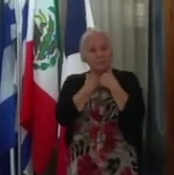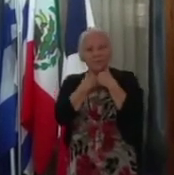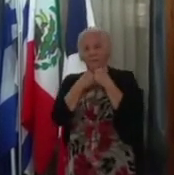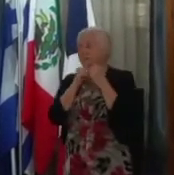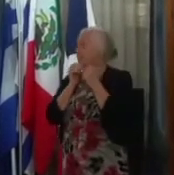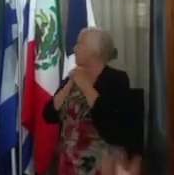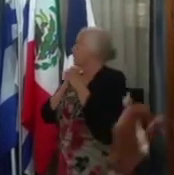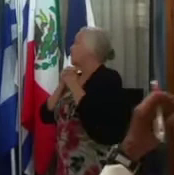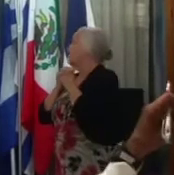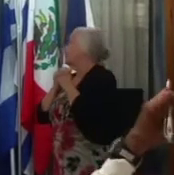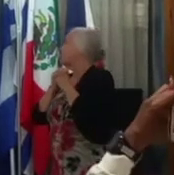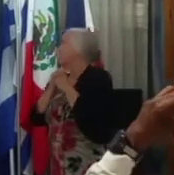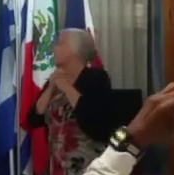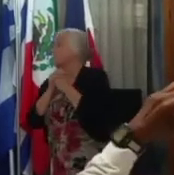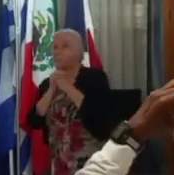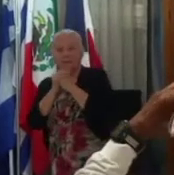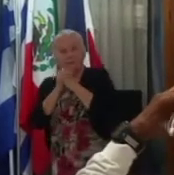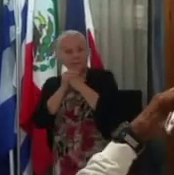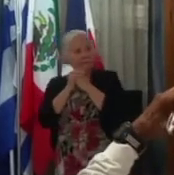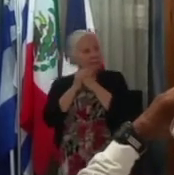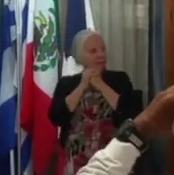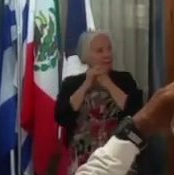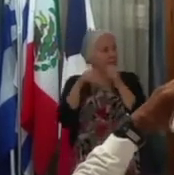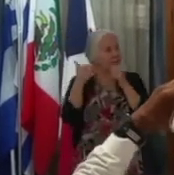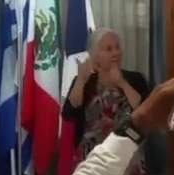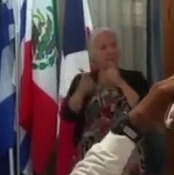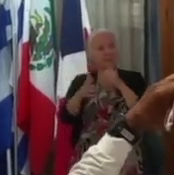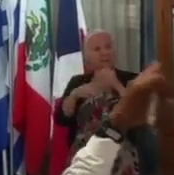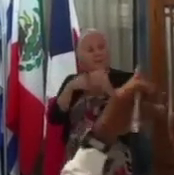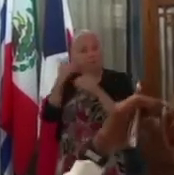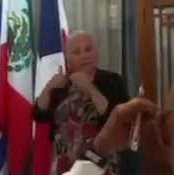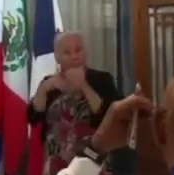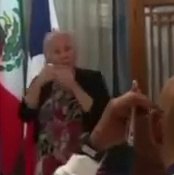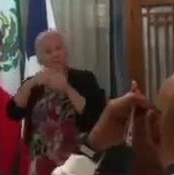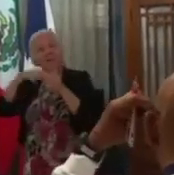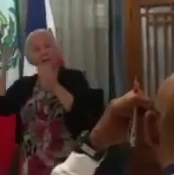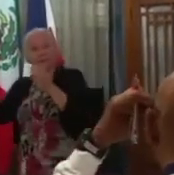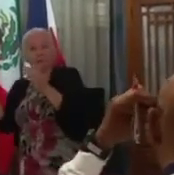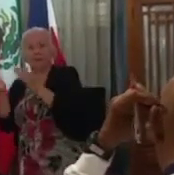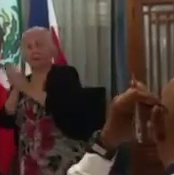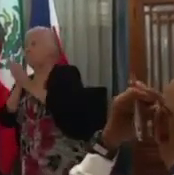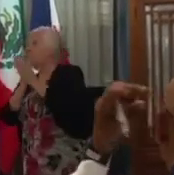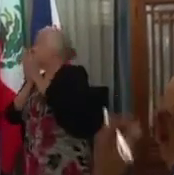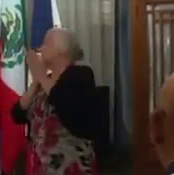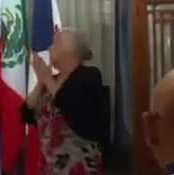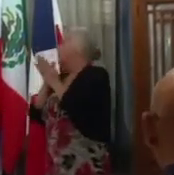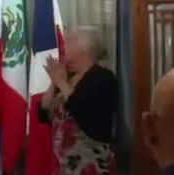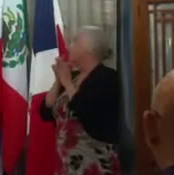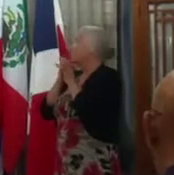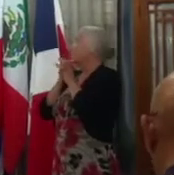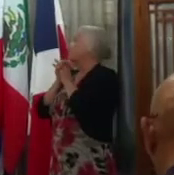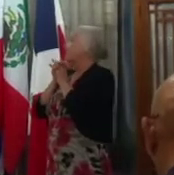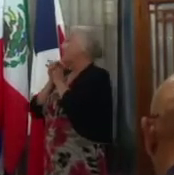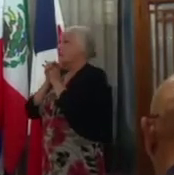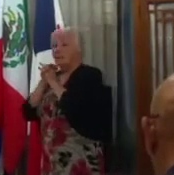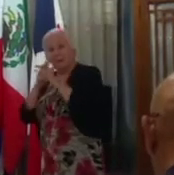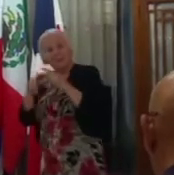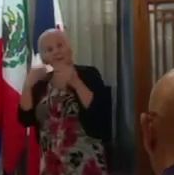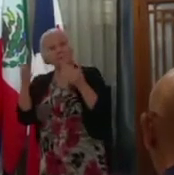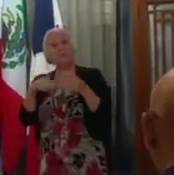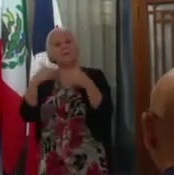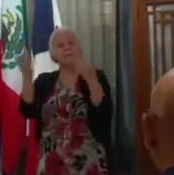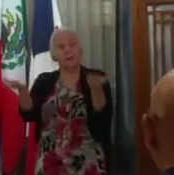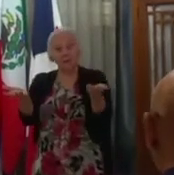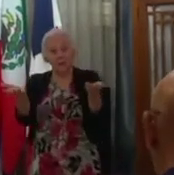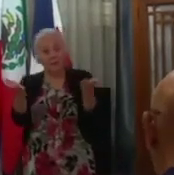que yo conocía, that made frequent trips to Toronto. Que hacían este viaje de frecuencia a Toronto. So I asked them if they'd been there recently. Y